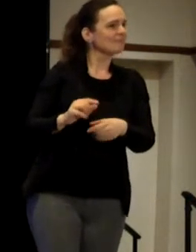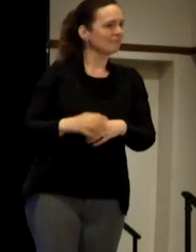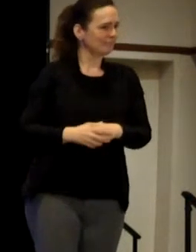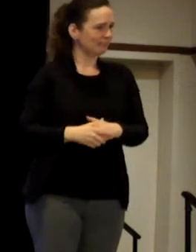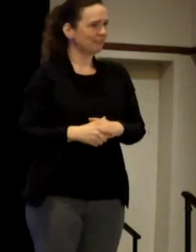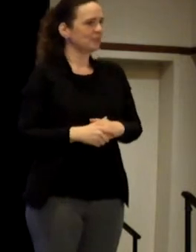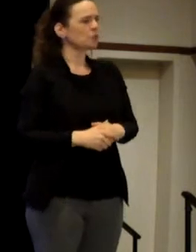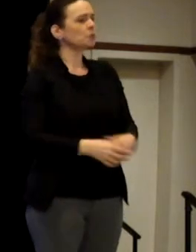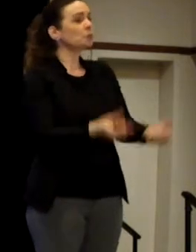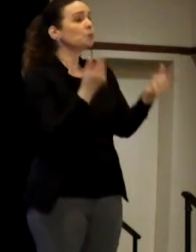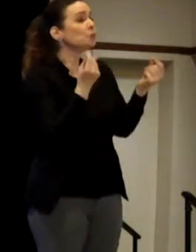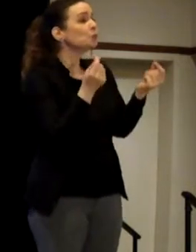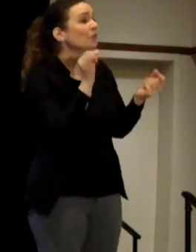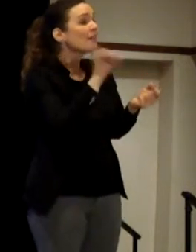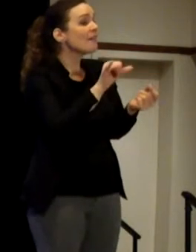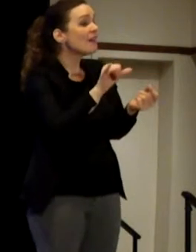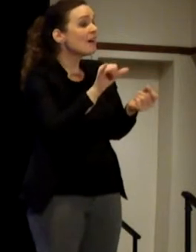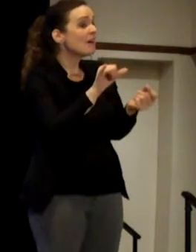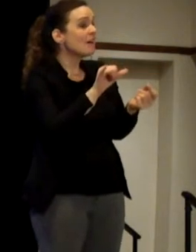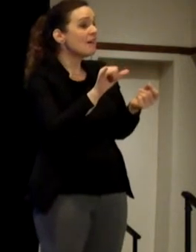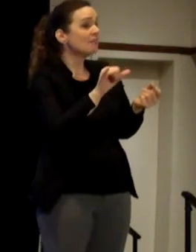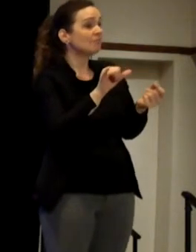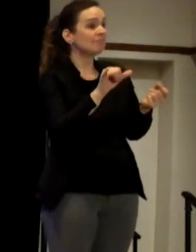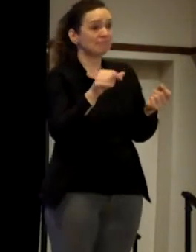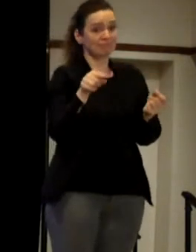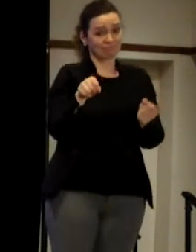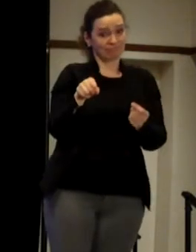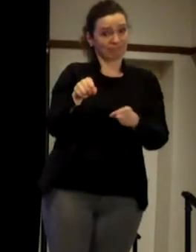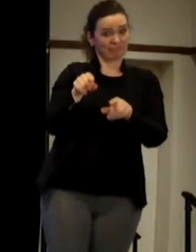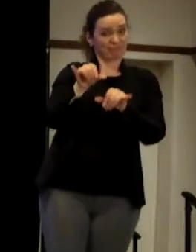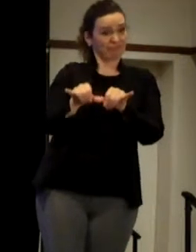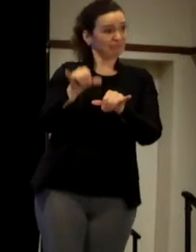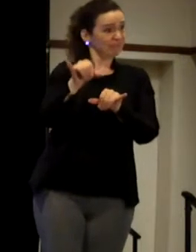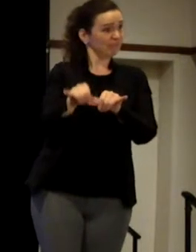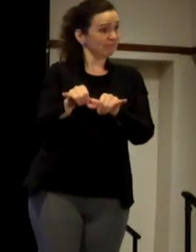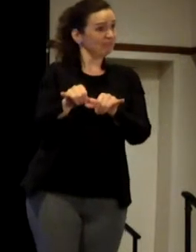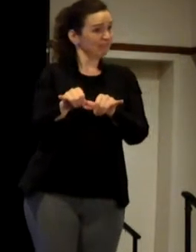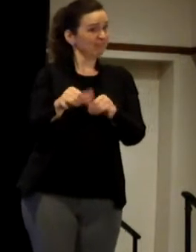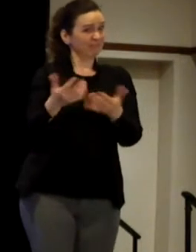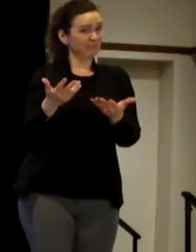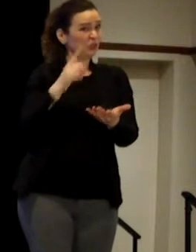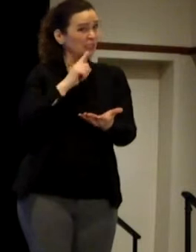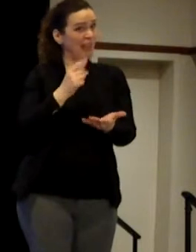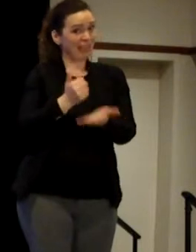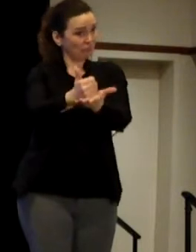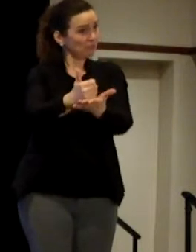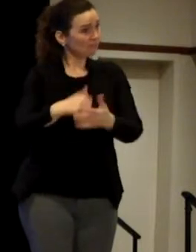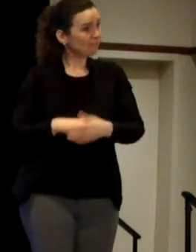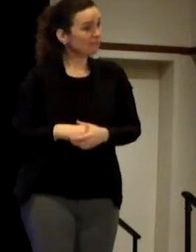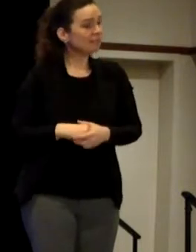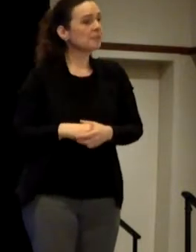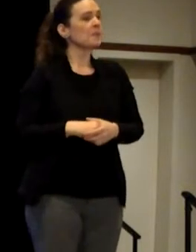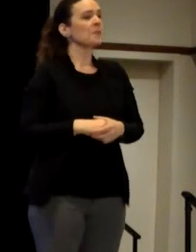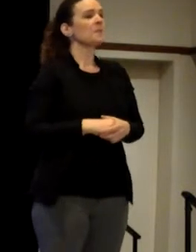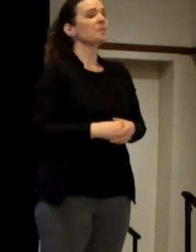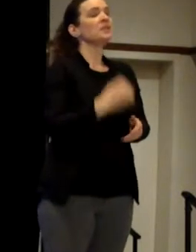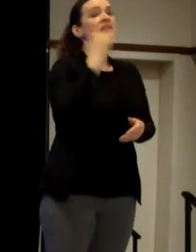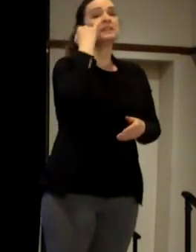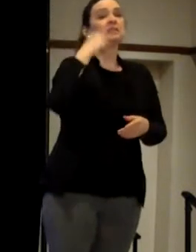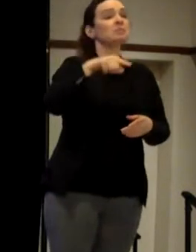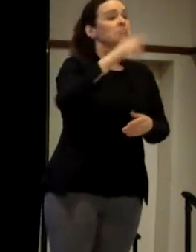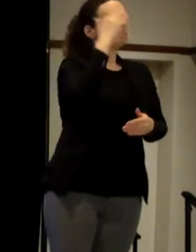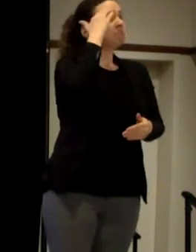we're not going to pay people to sit there and not answer the phone. We will, if you have a loved one that is still homebound and